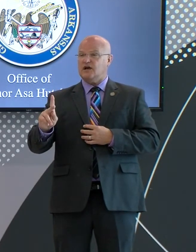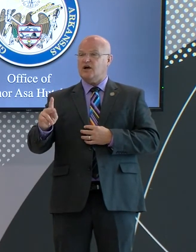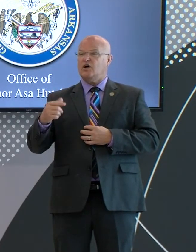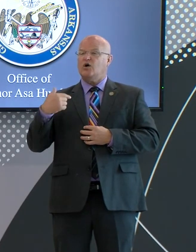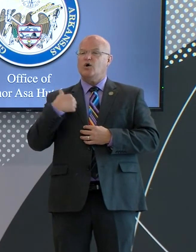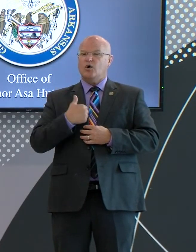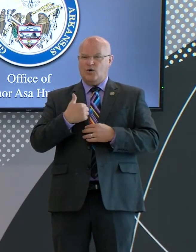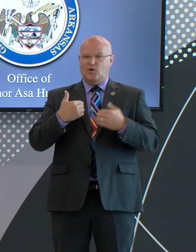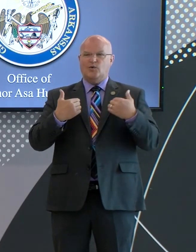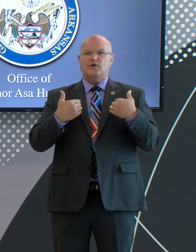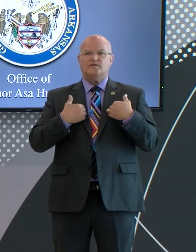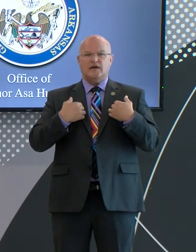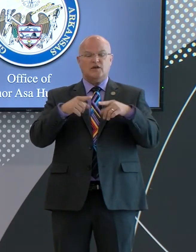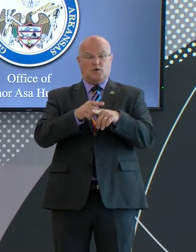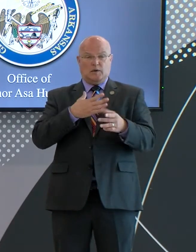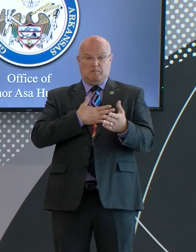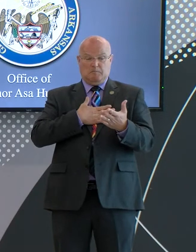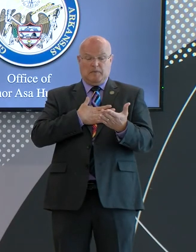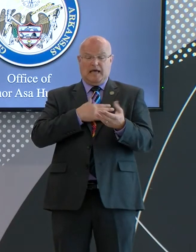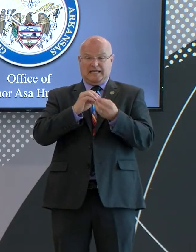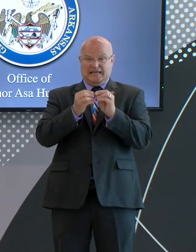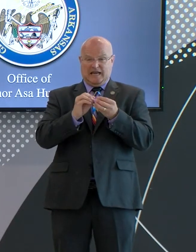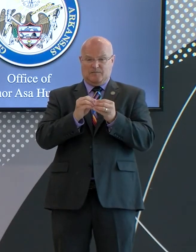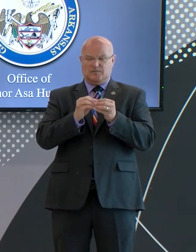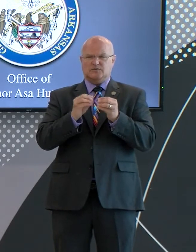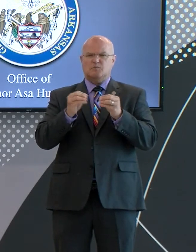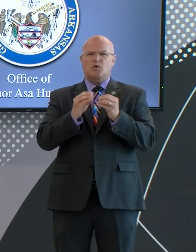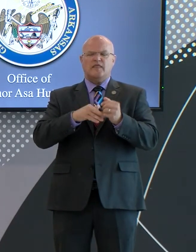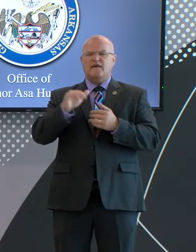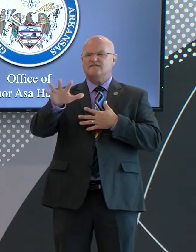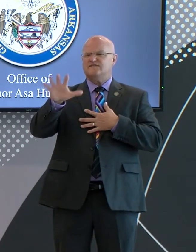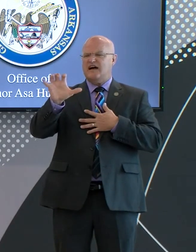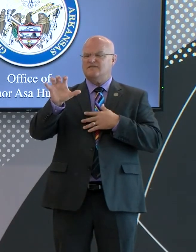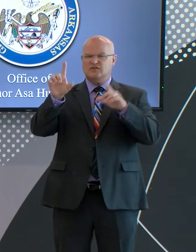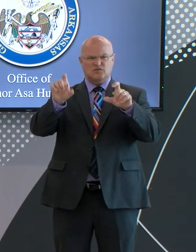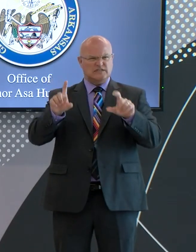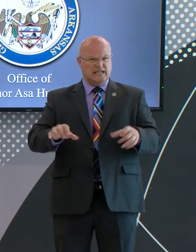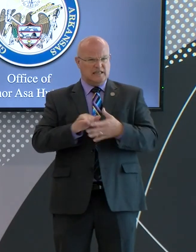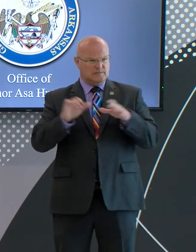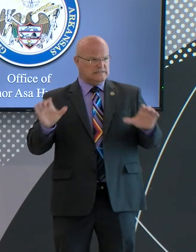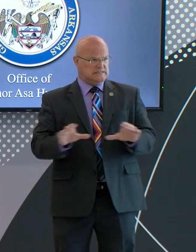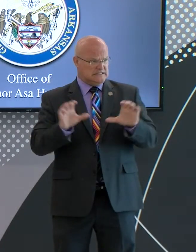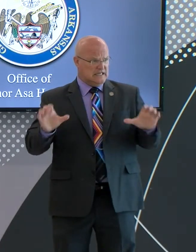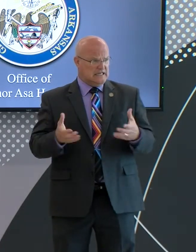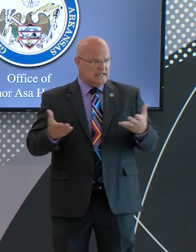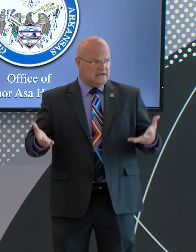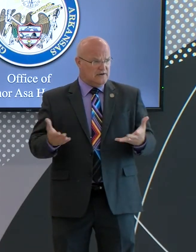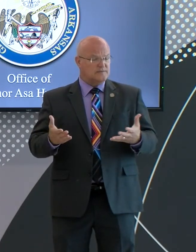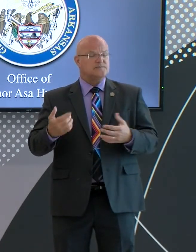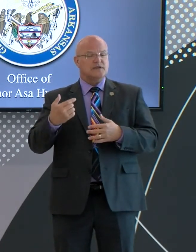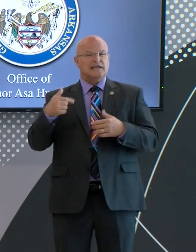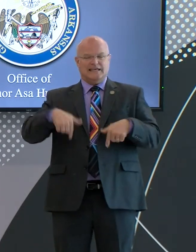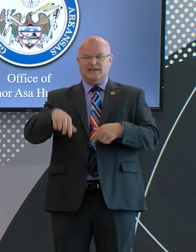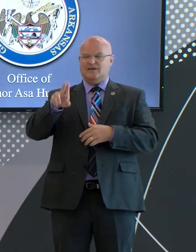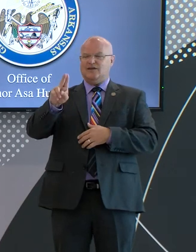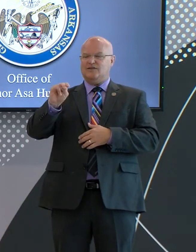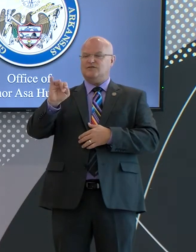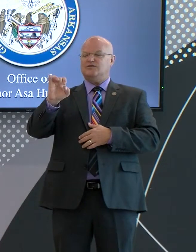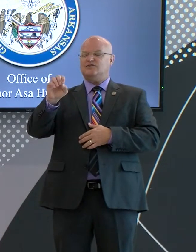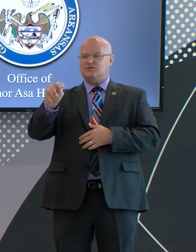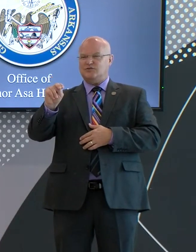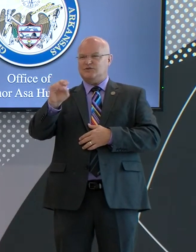And we've had, according to my statistics, over 500 tests that have been done just here in Union